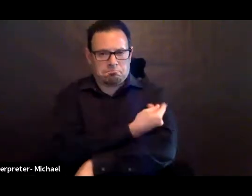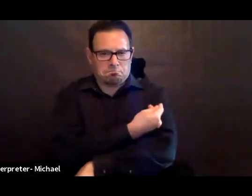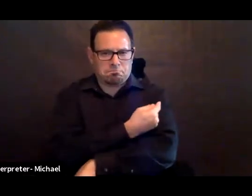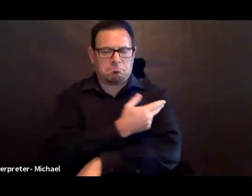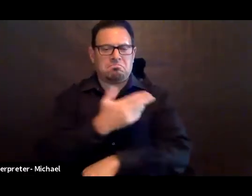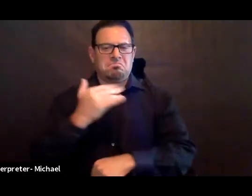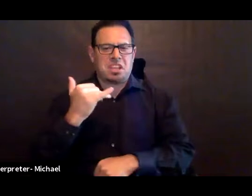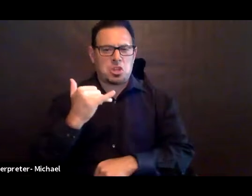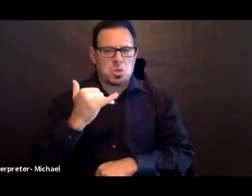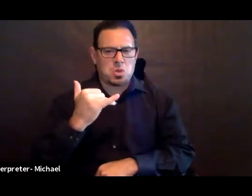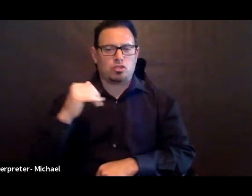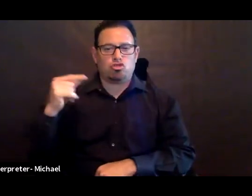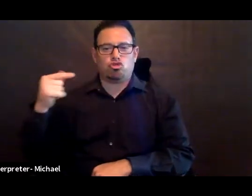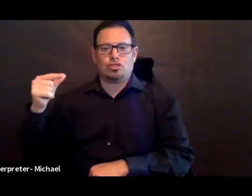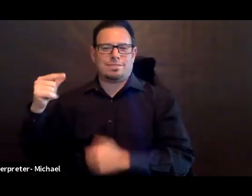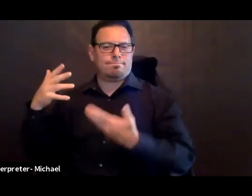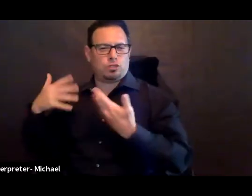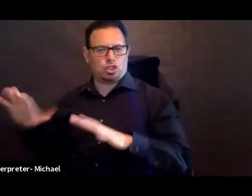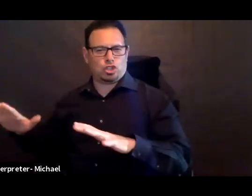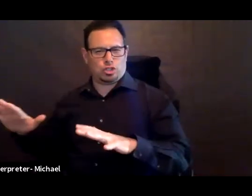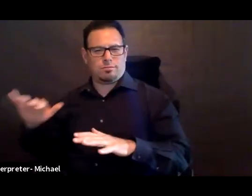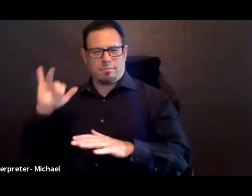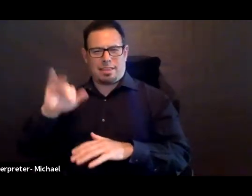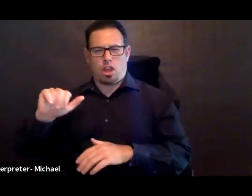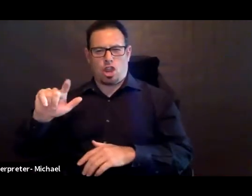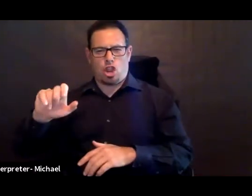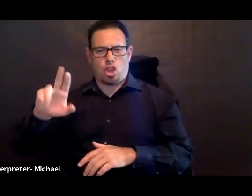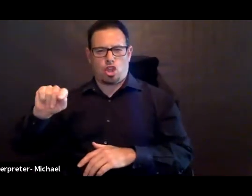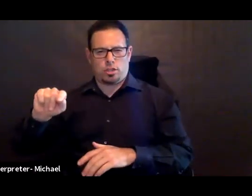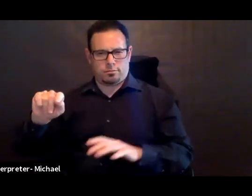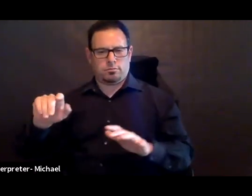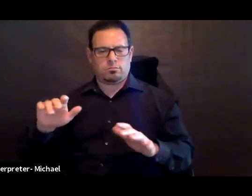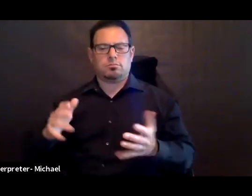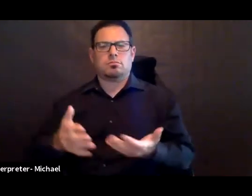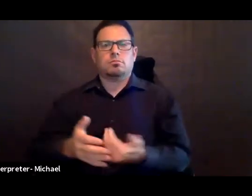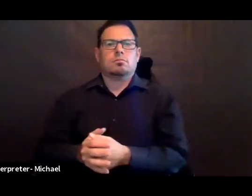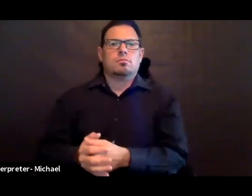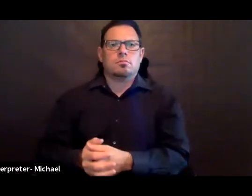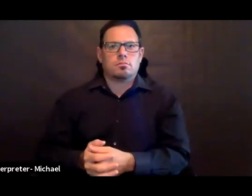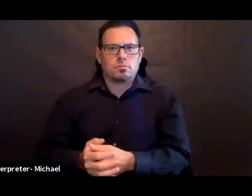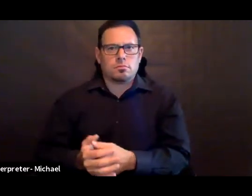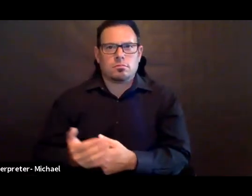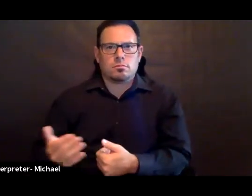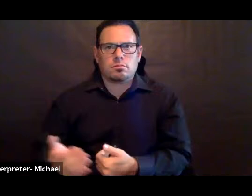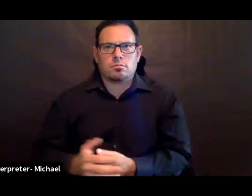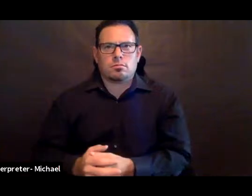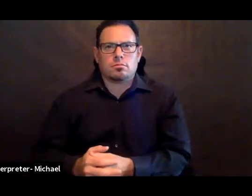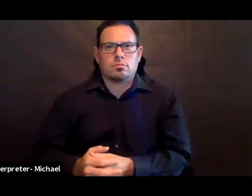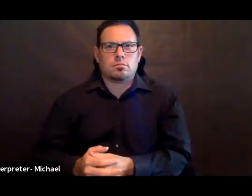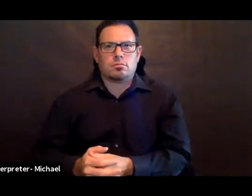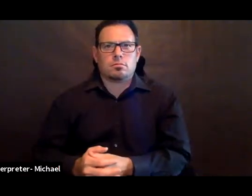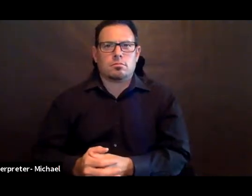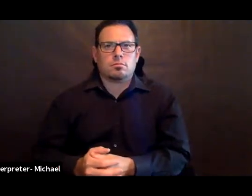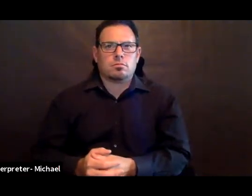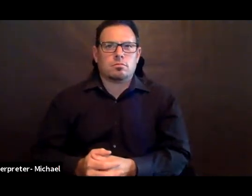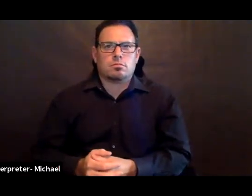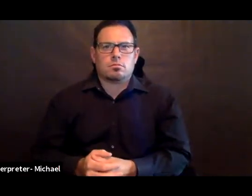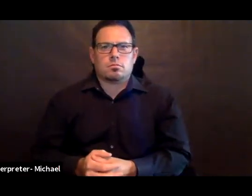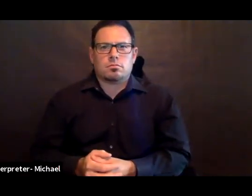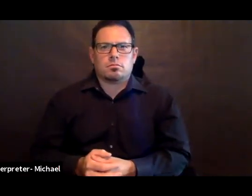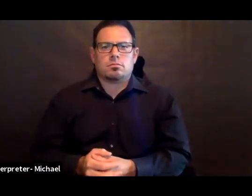that we are in no small way in a race against time here, and now in a race against the variants in